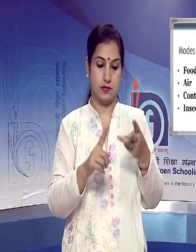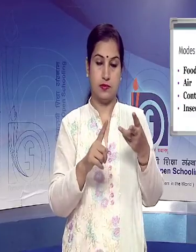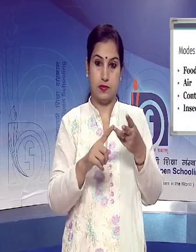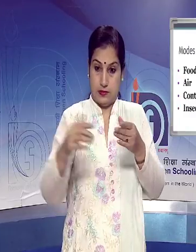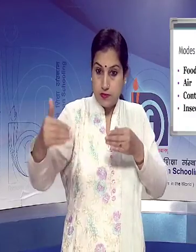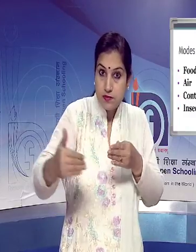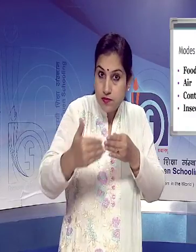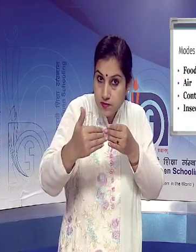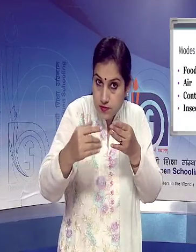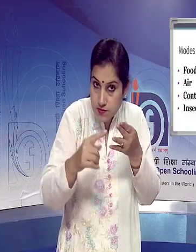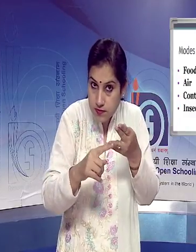contact,